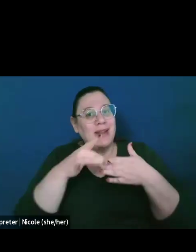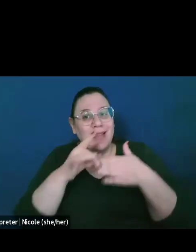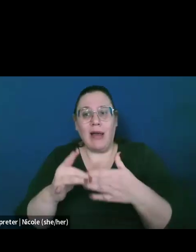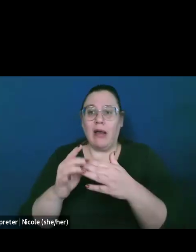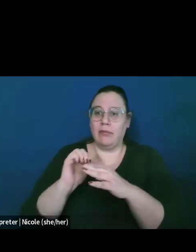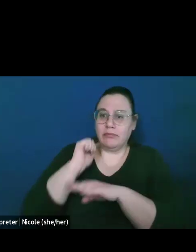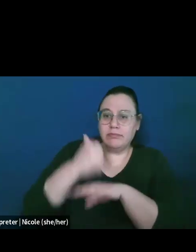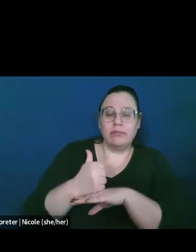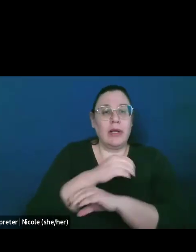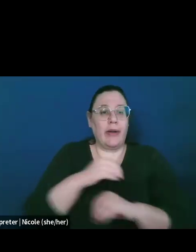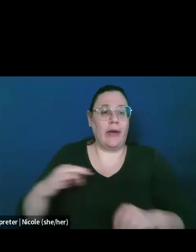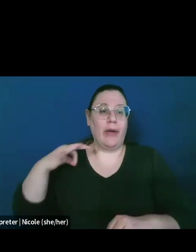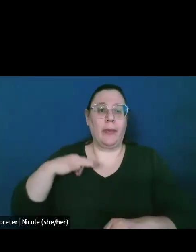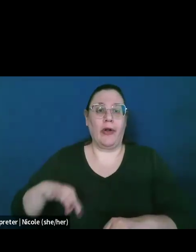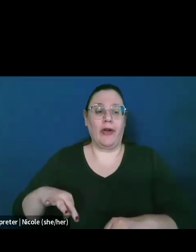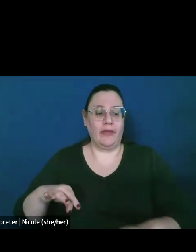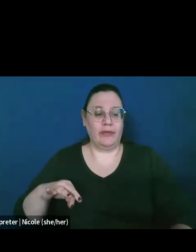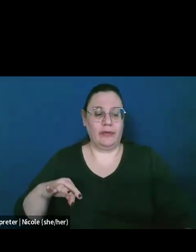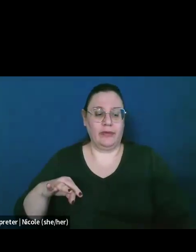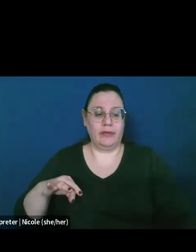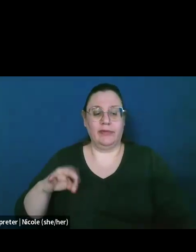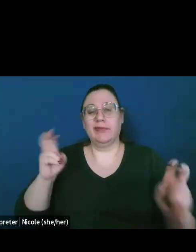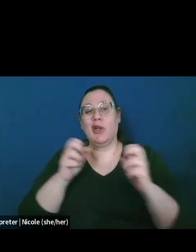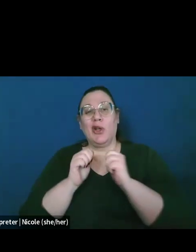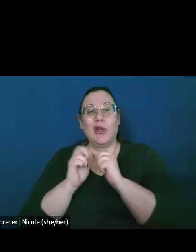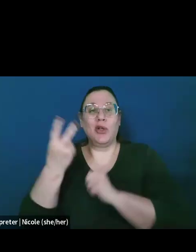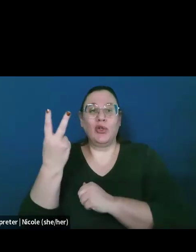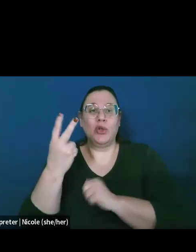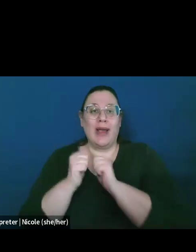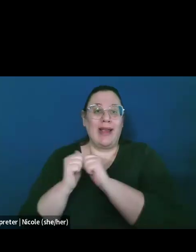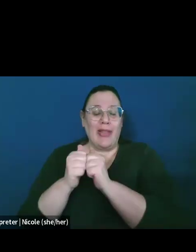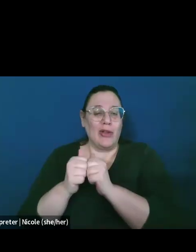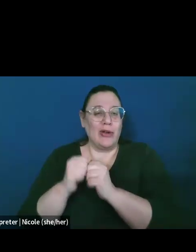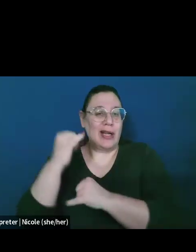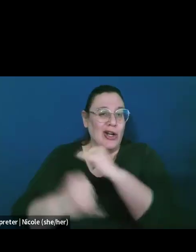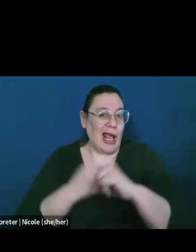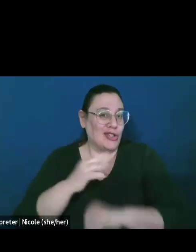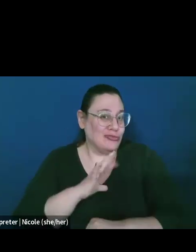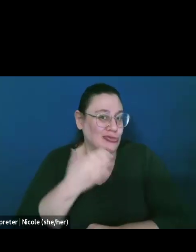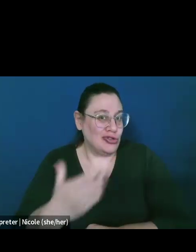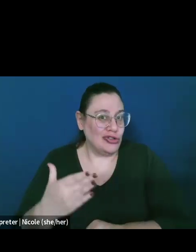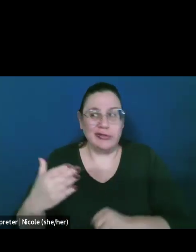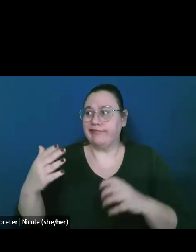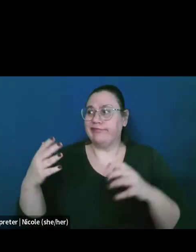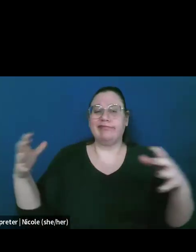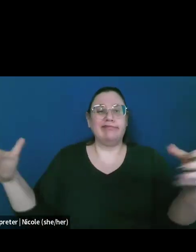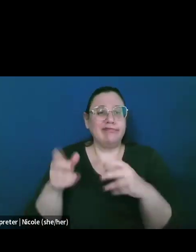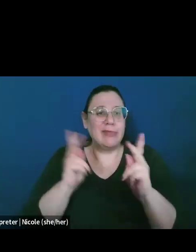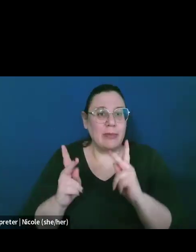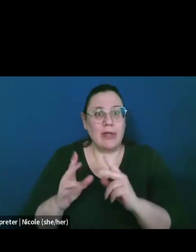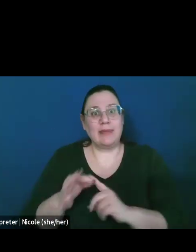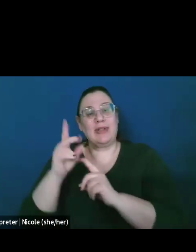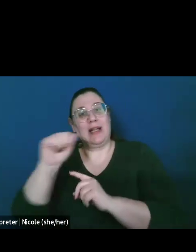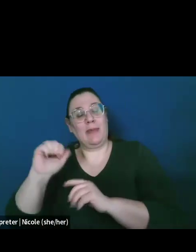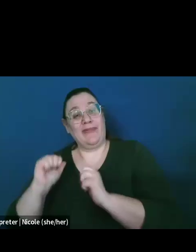founded nonprofits like Together International is a really great one. They just connect people, and especially disabled founders, with resources,